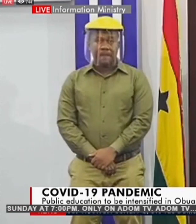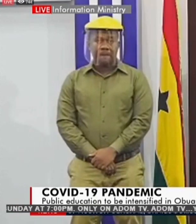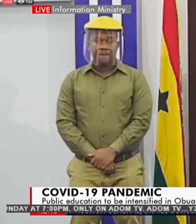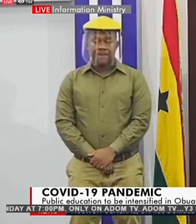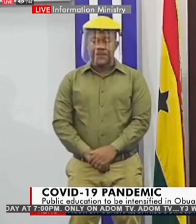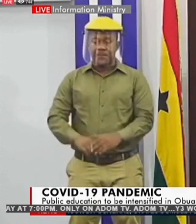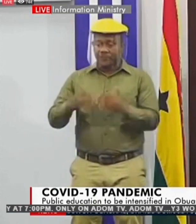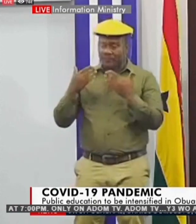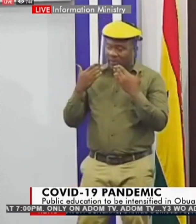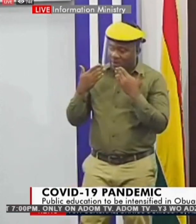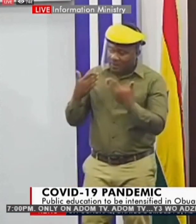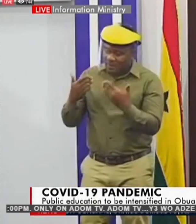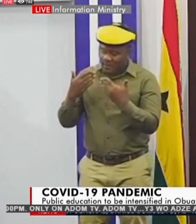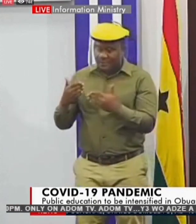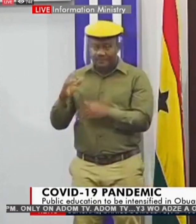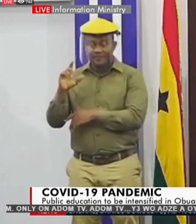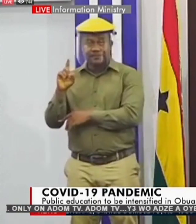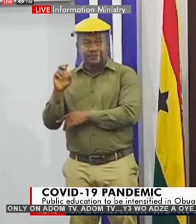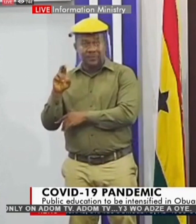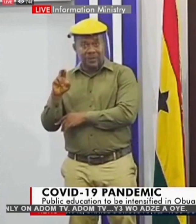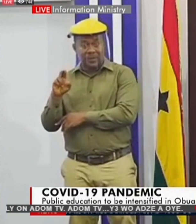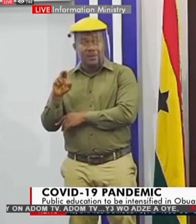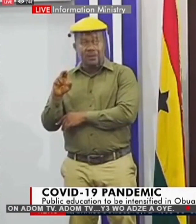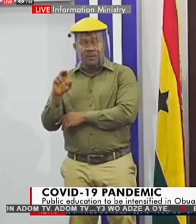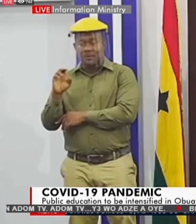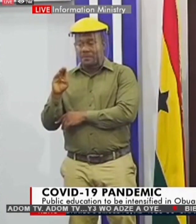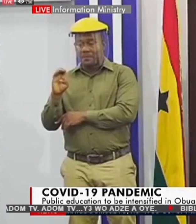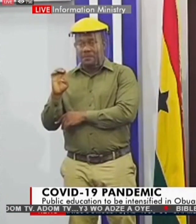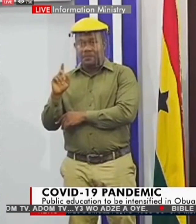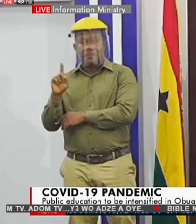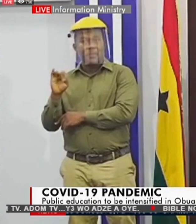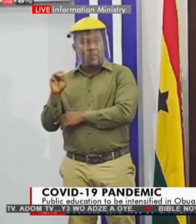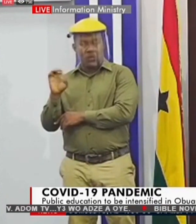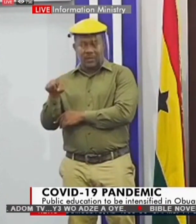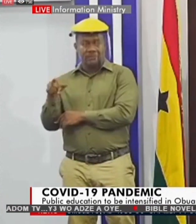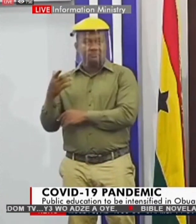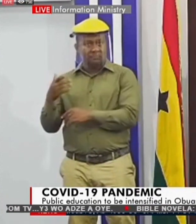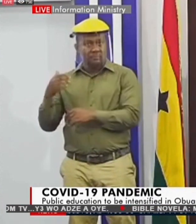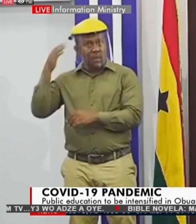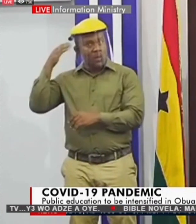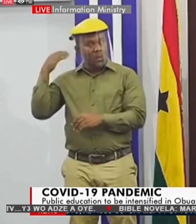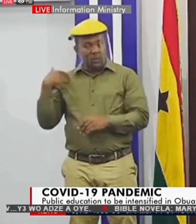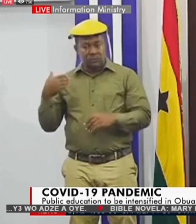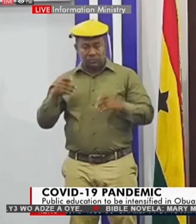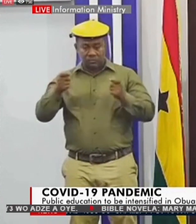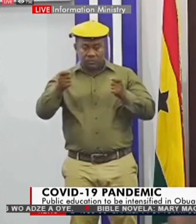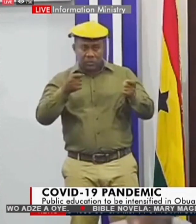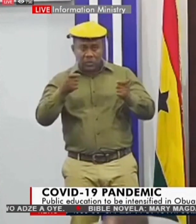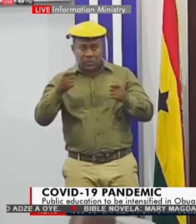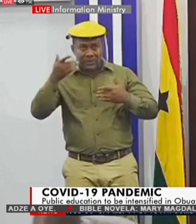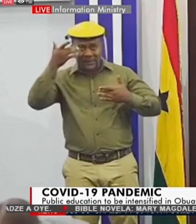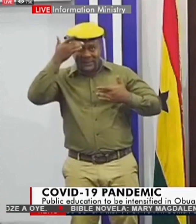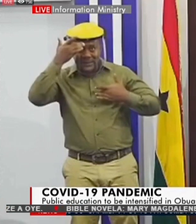Thank you very much. Dr. Franklin Adom is head of disease surveillance at Ghana Health